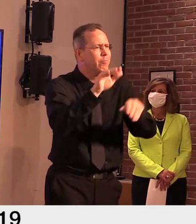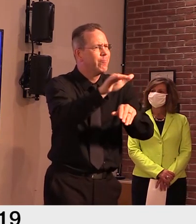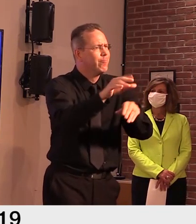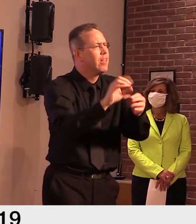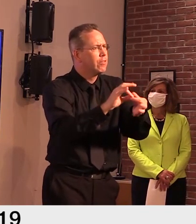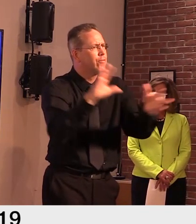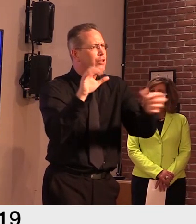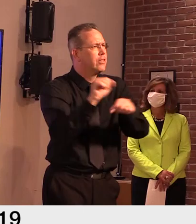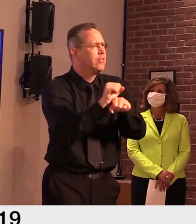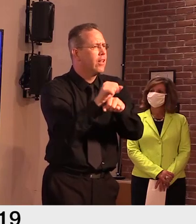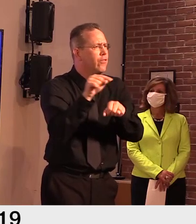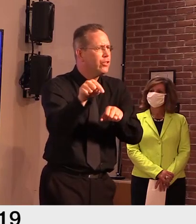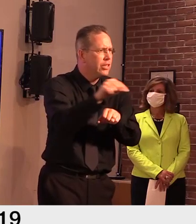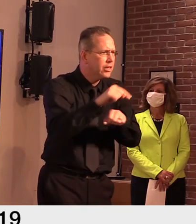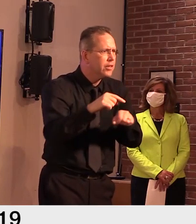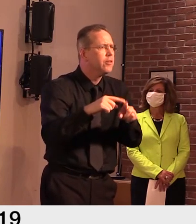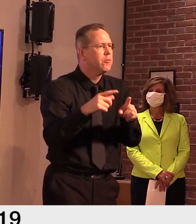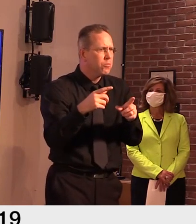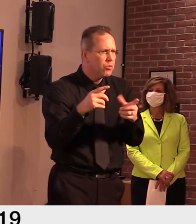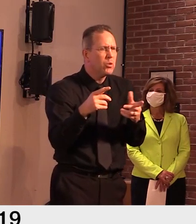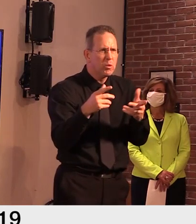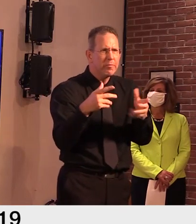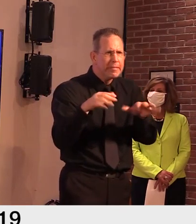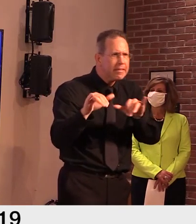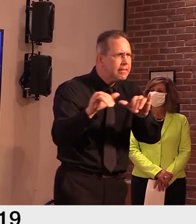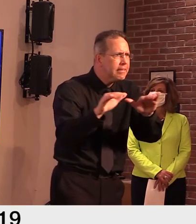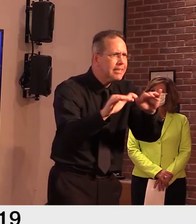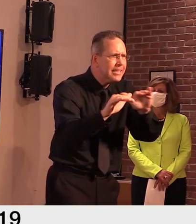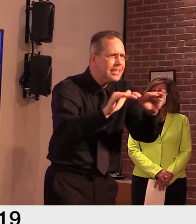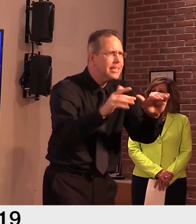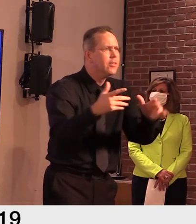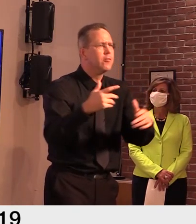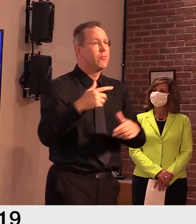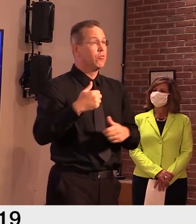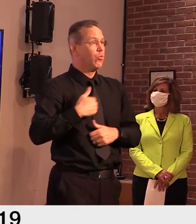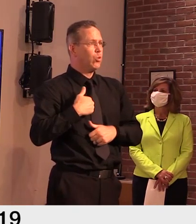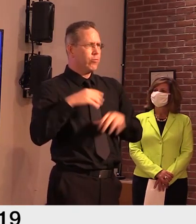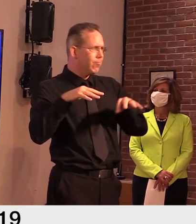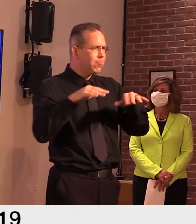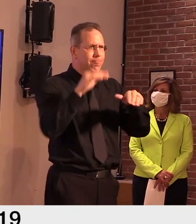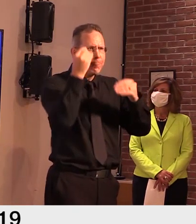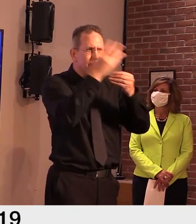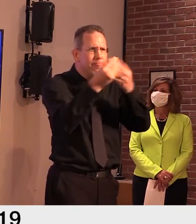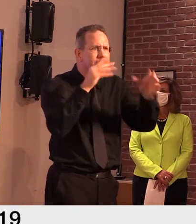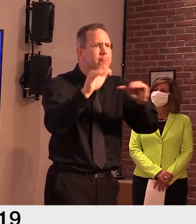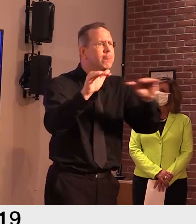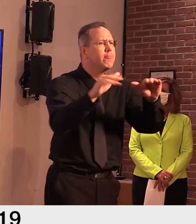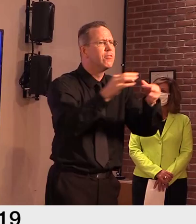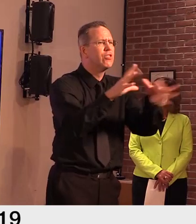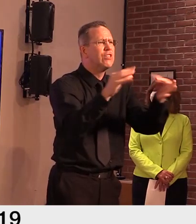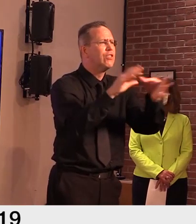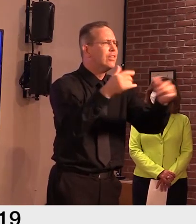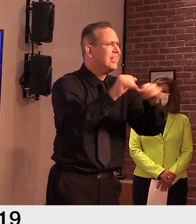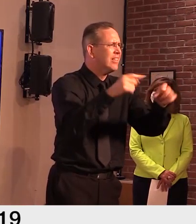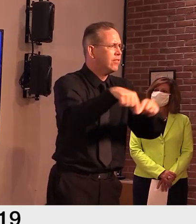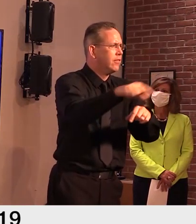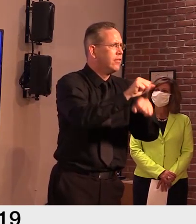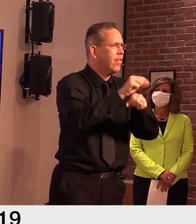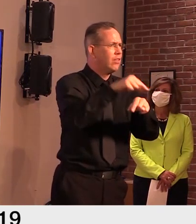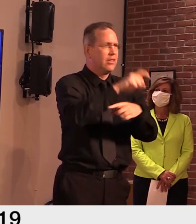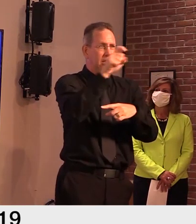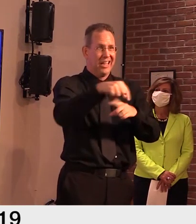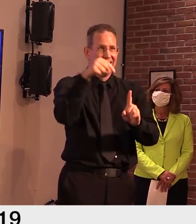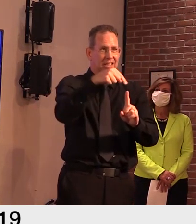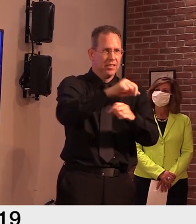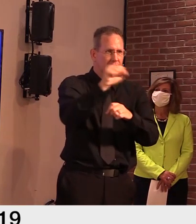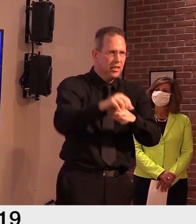owners, Texas offered refuge from states that were ravaged by war. By the time General Granger and the